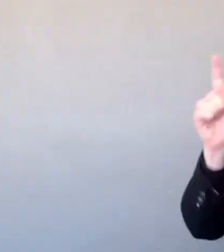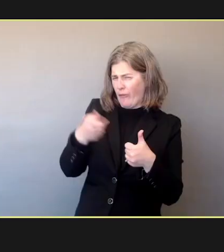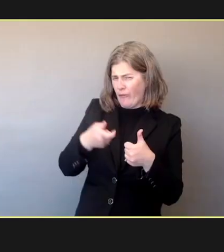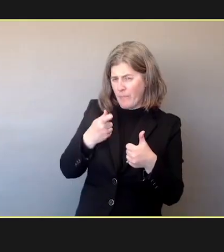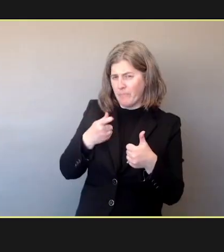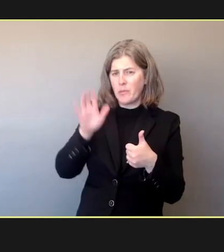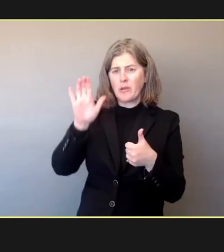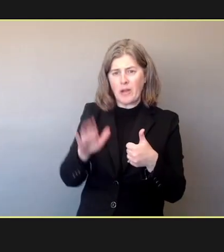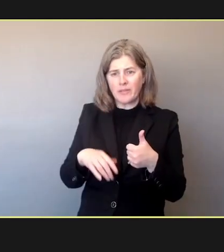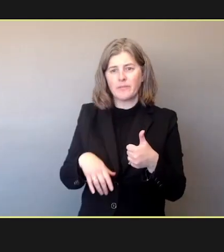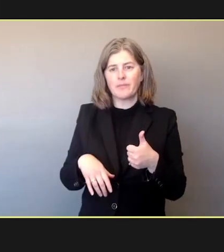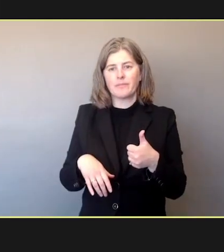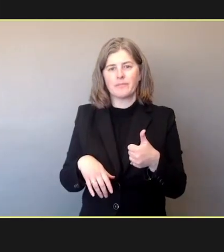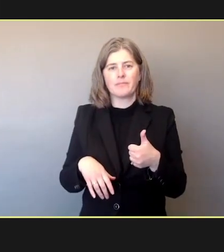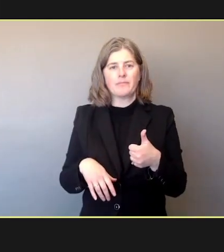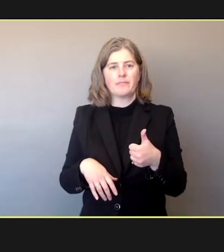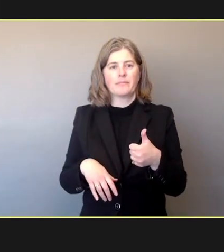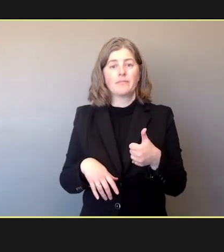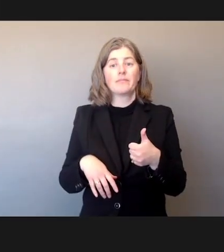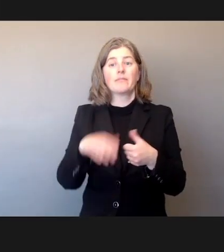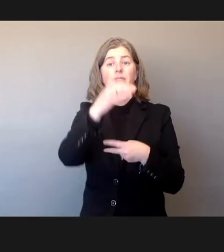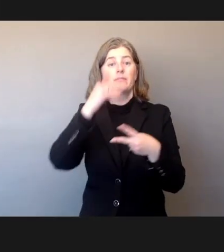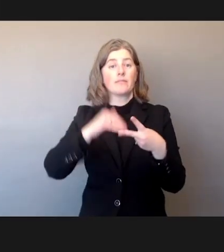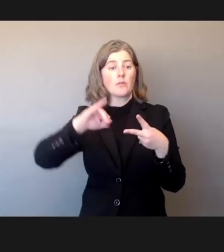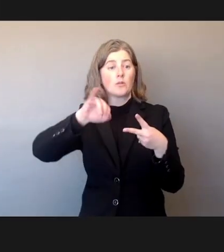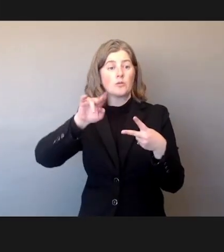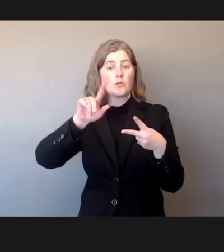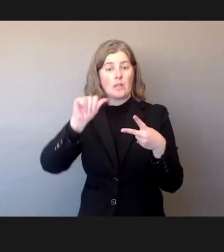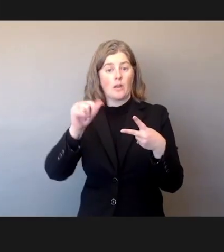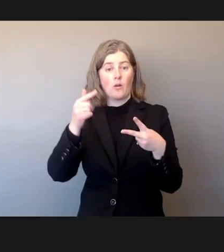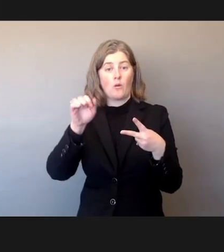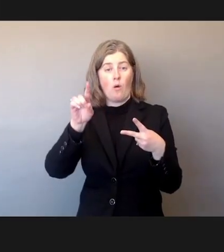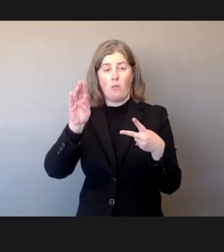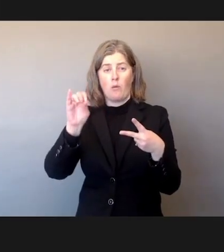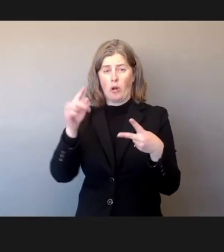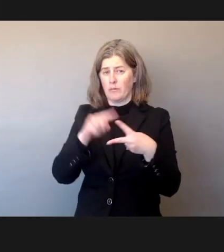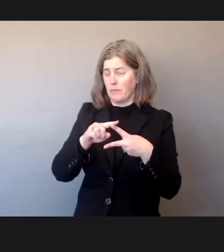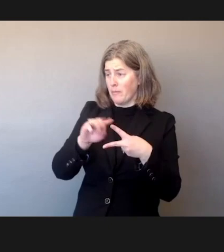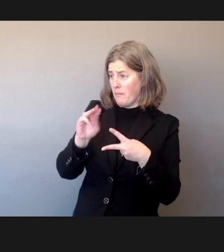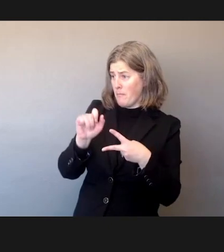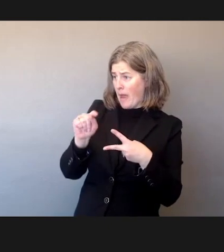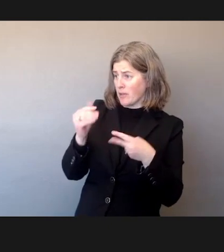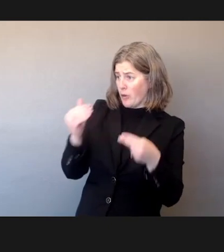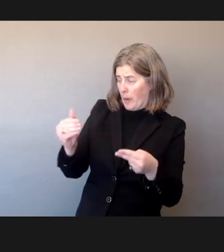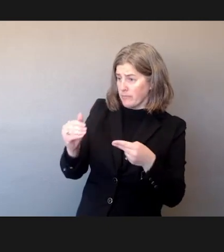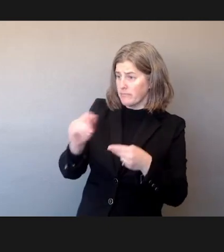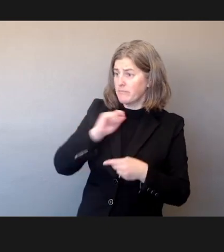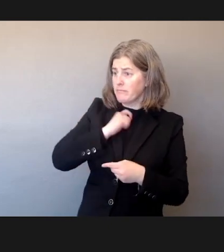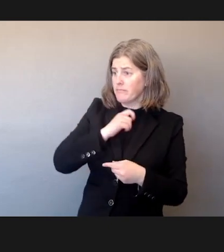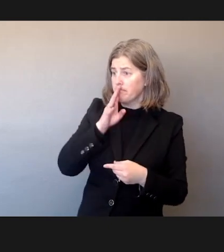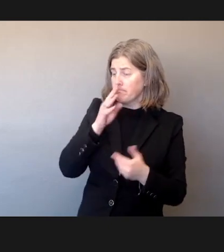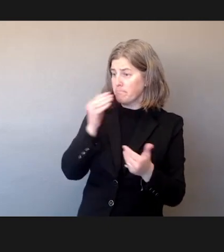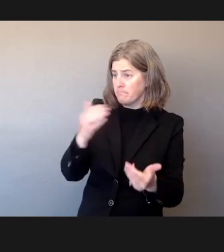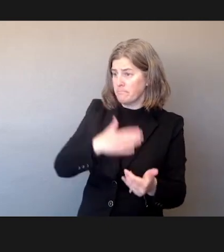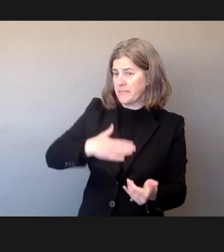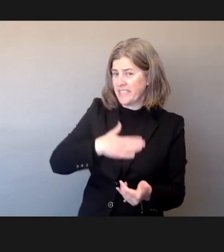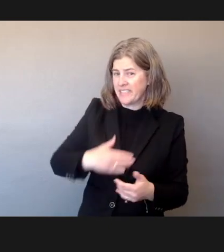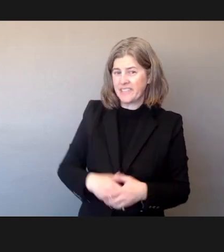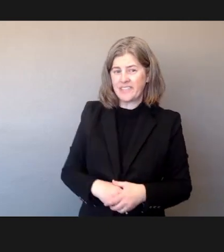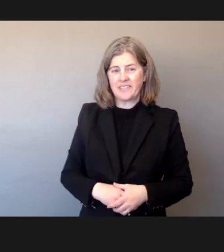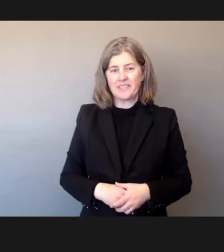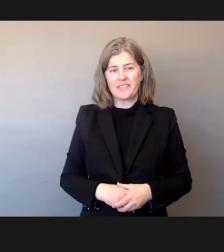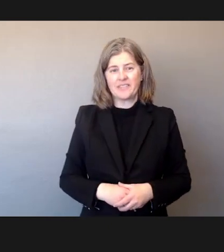great. After Matt, we'll go to Julia Goldberg. Matt, you should be able to unmute yourself and ask a